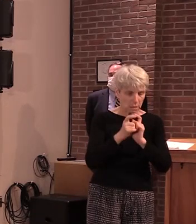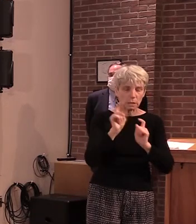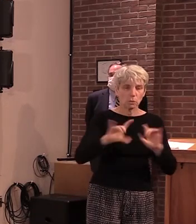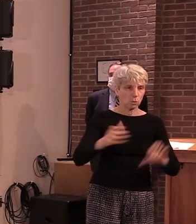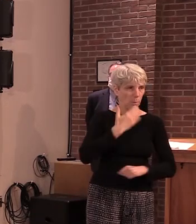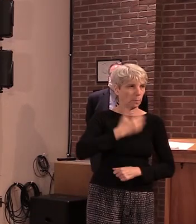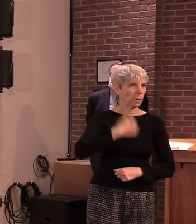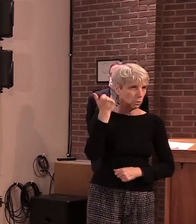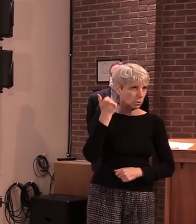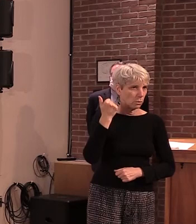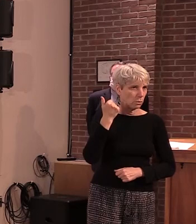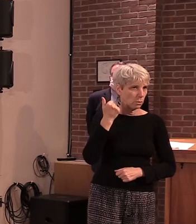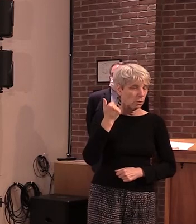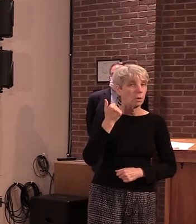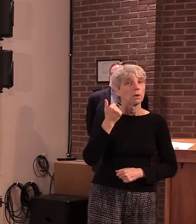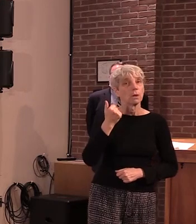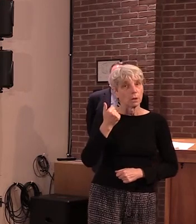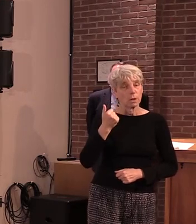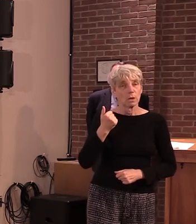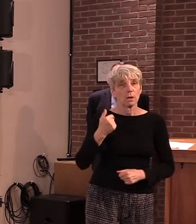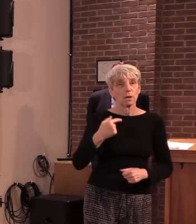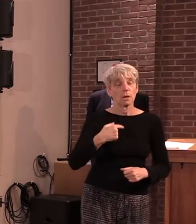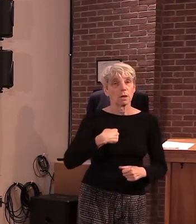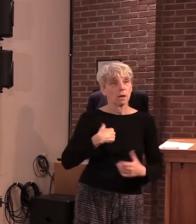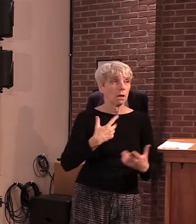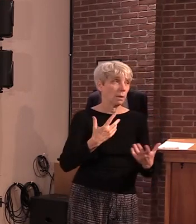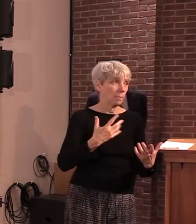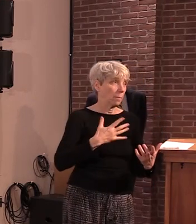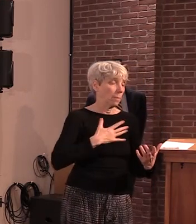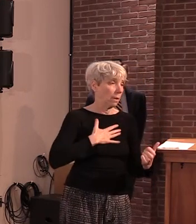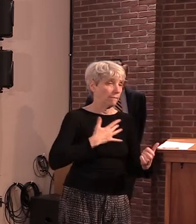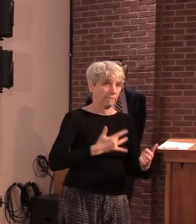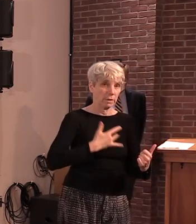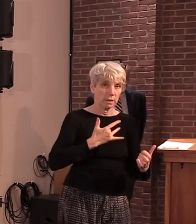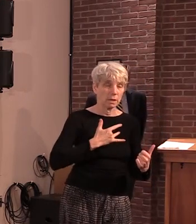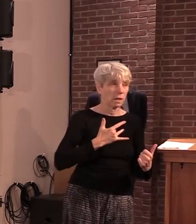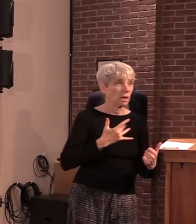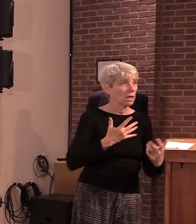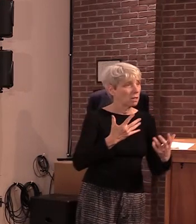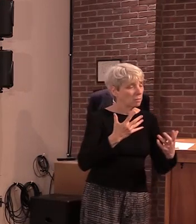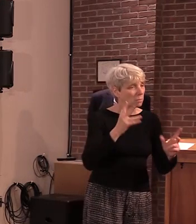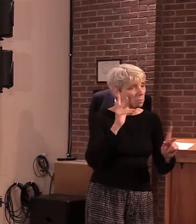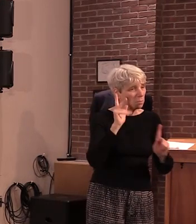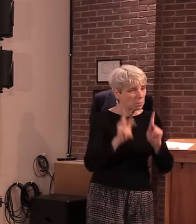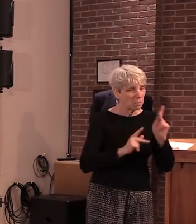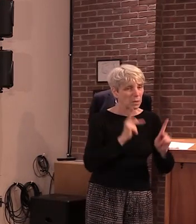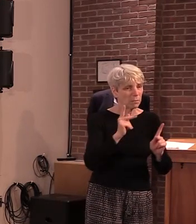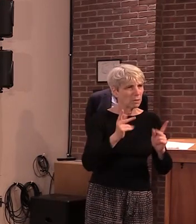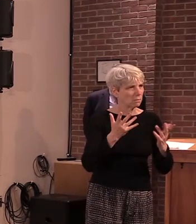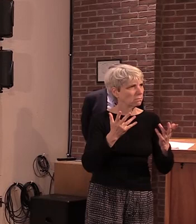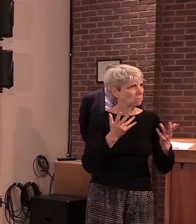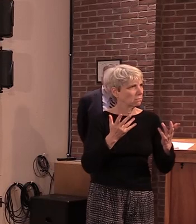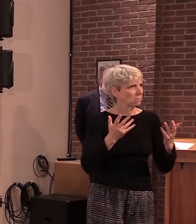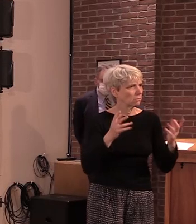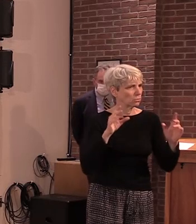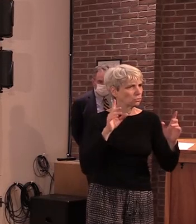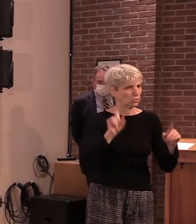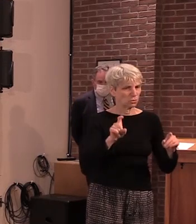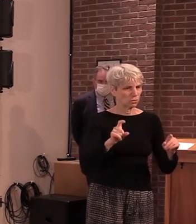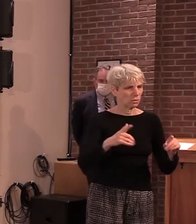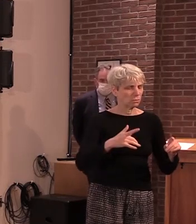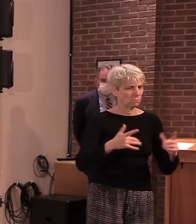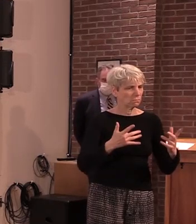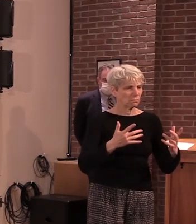But I would advocate that we want to protect and make sure that